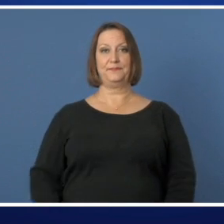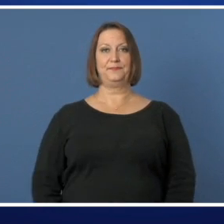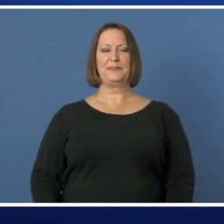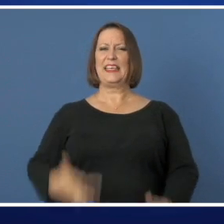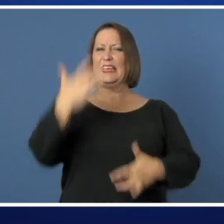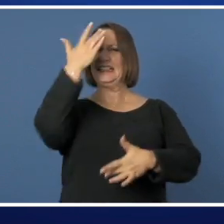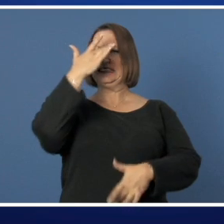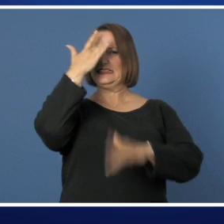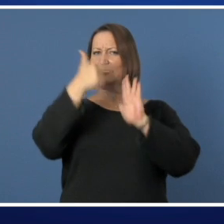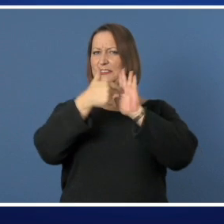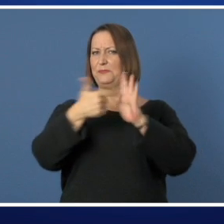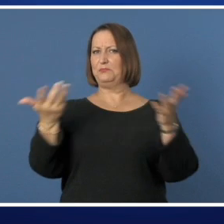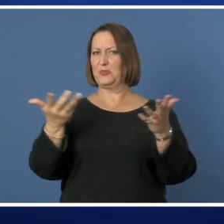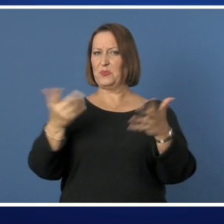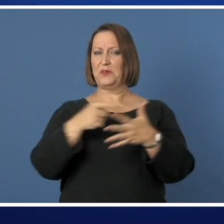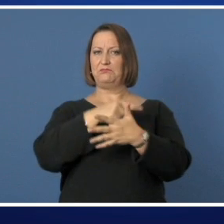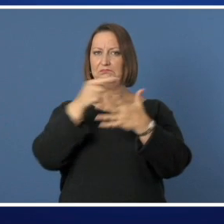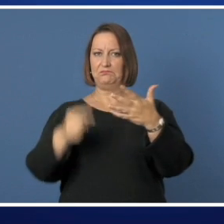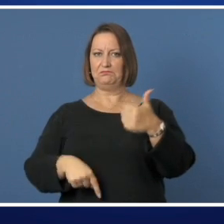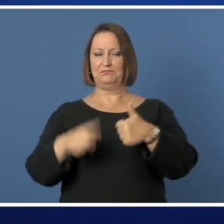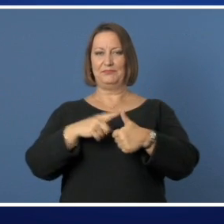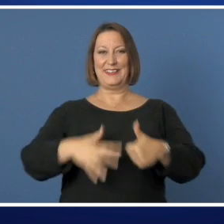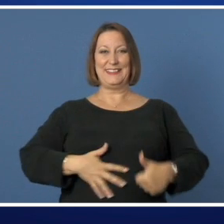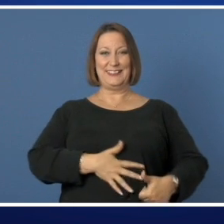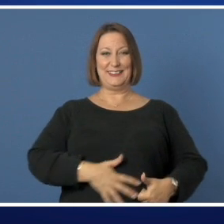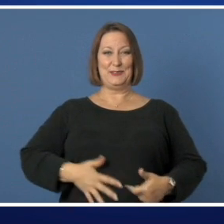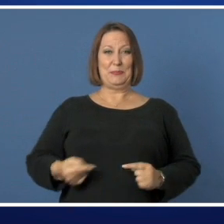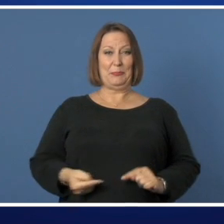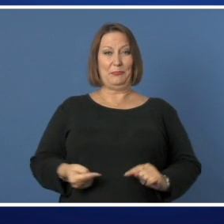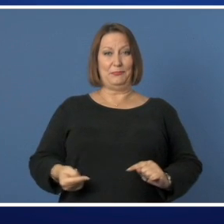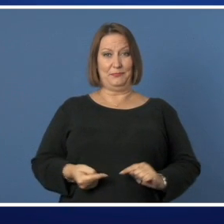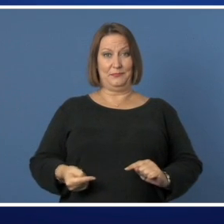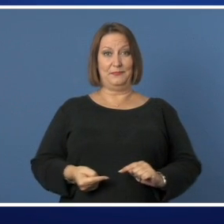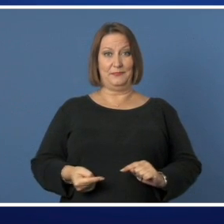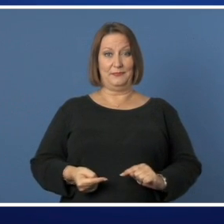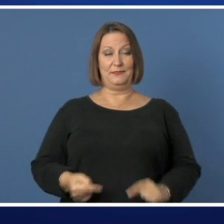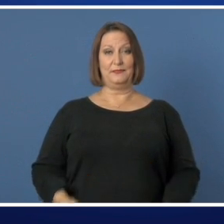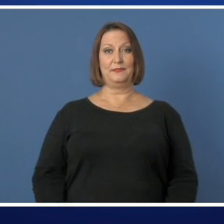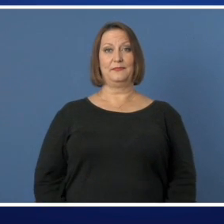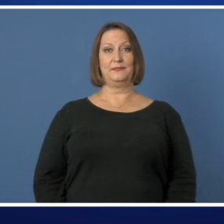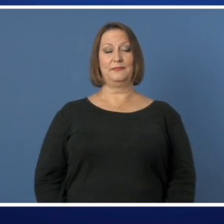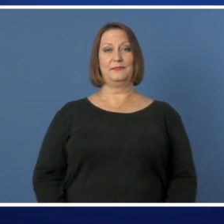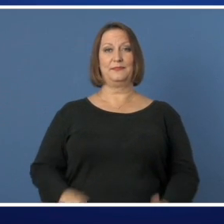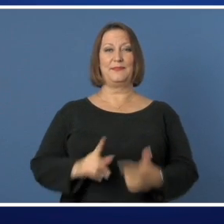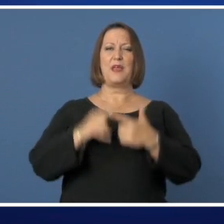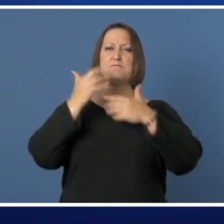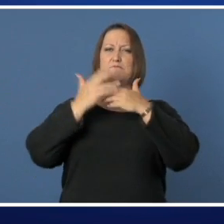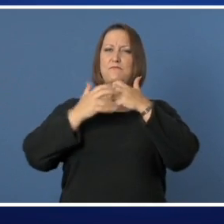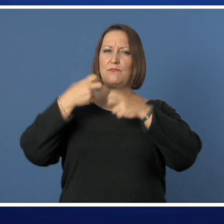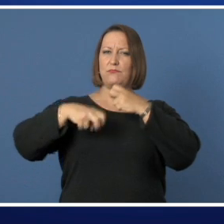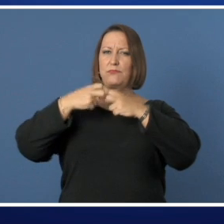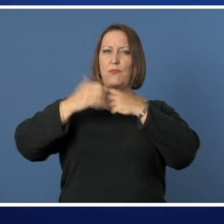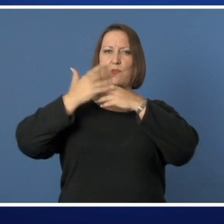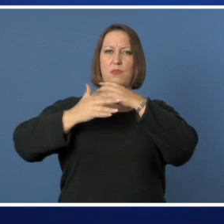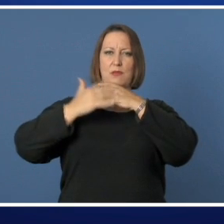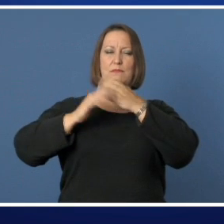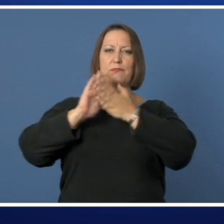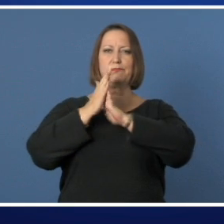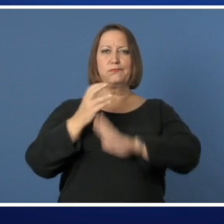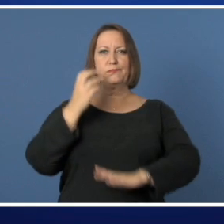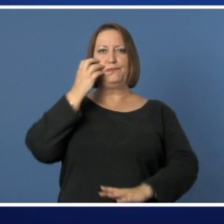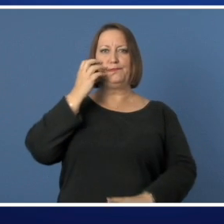Symptoms can include flood, abdominal pain. Lum członclotting